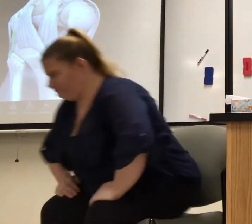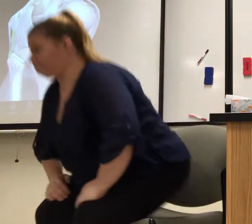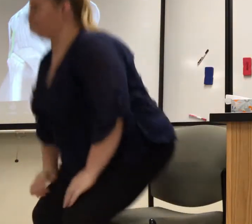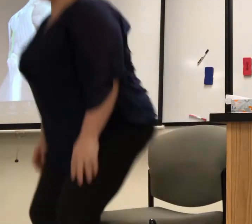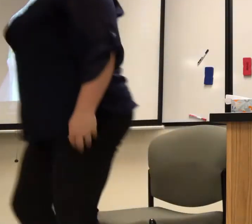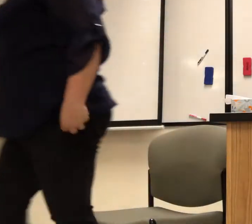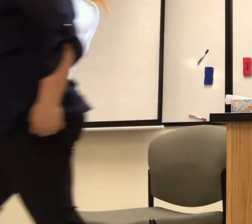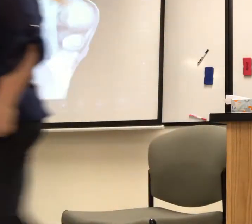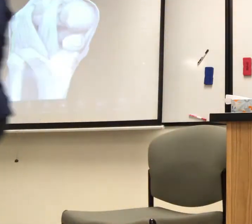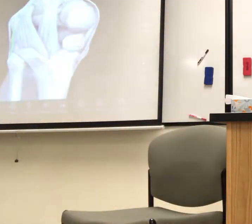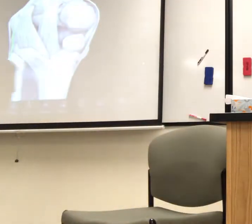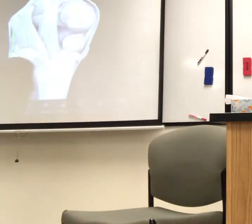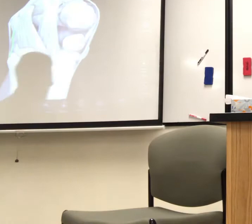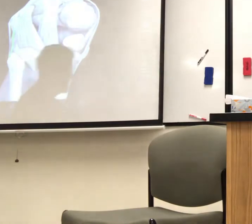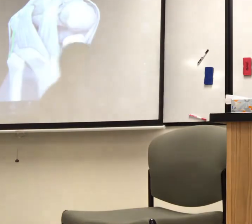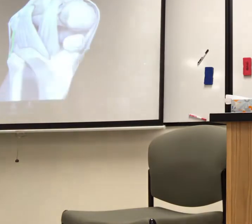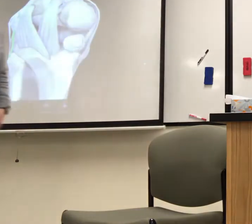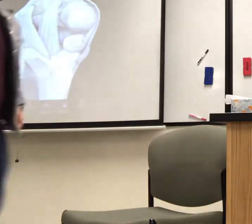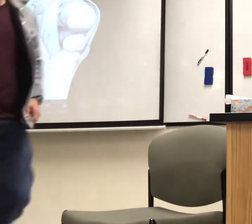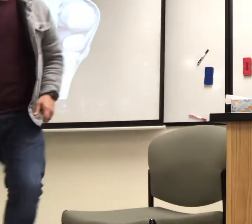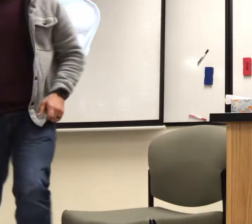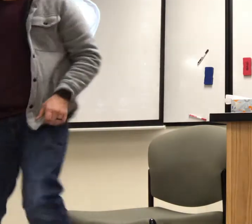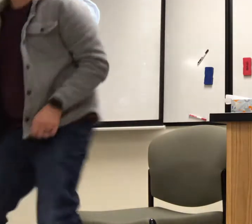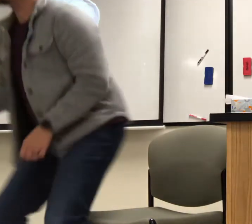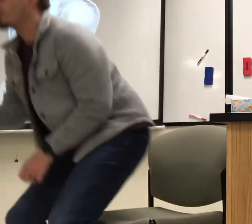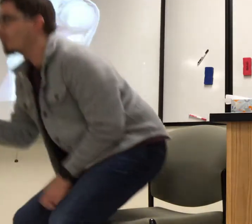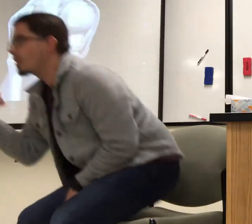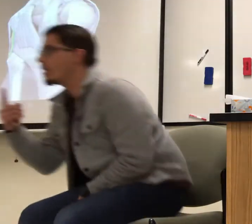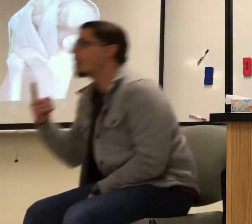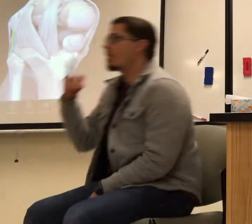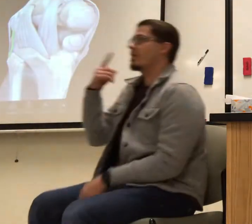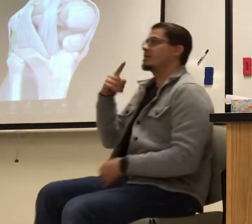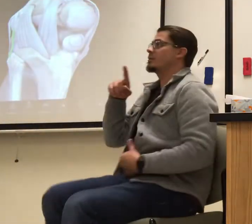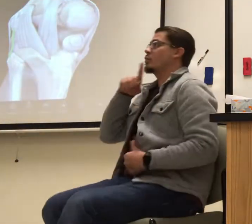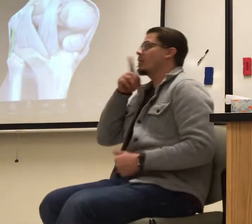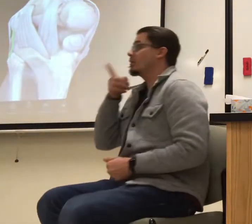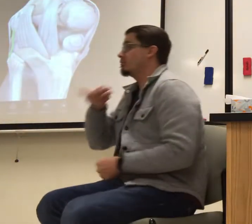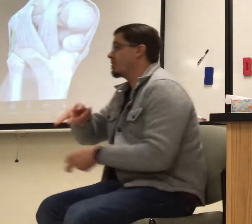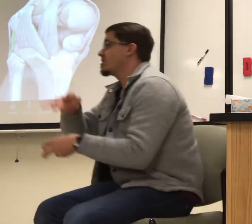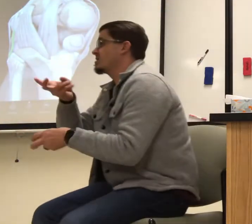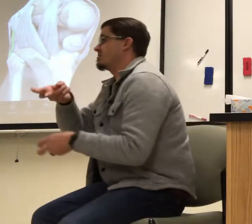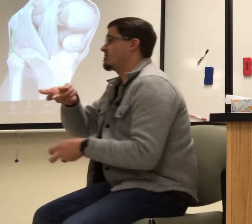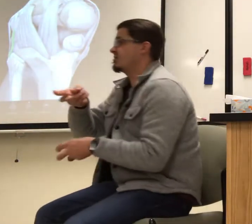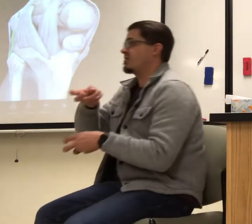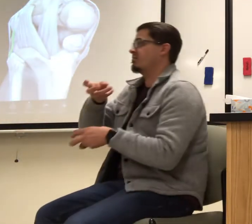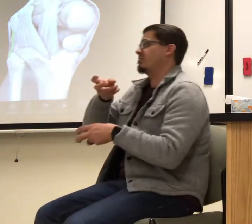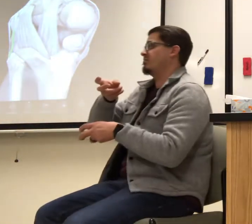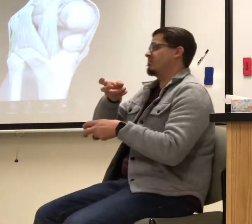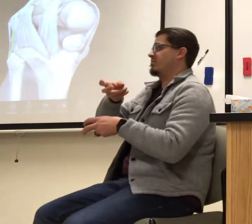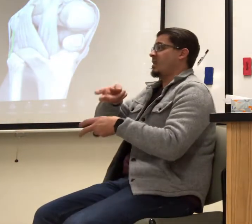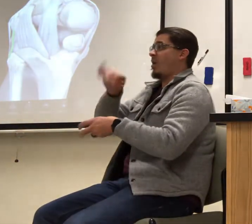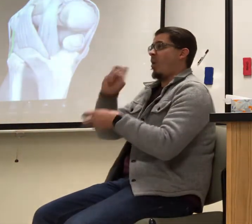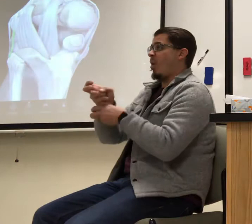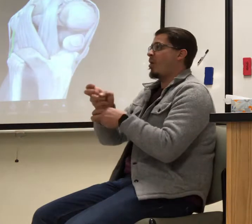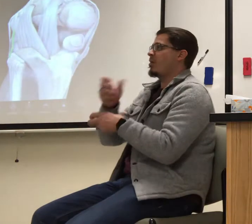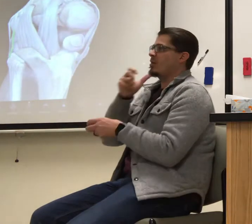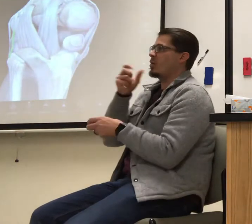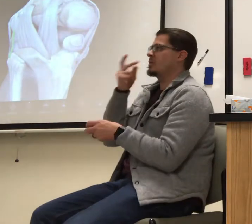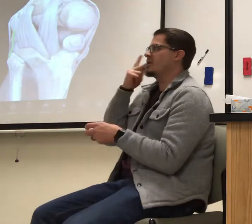It's a tough, of the two collateral ligaments, this one's tougher. It's more difficult to rupture. I don't think you see it as much.